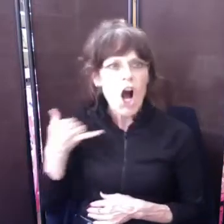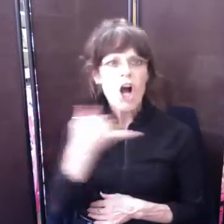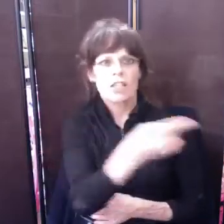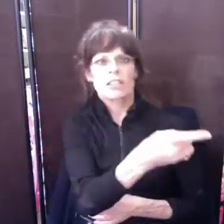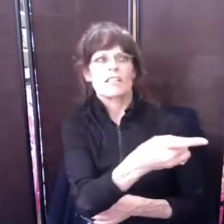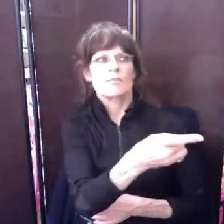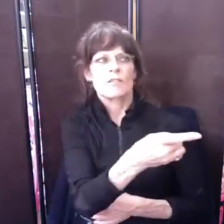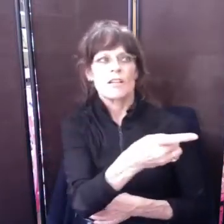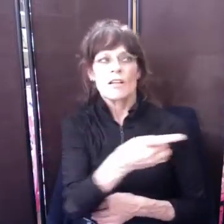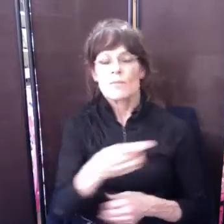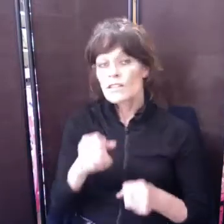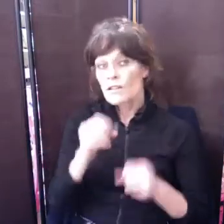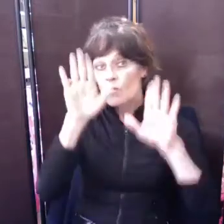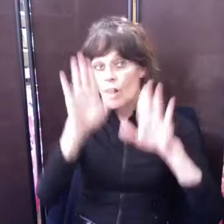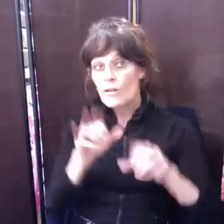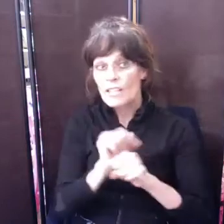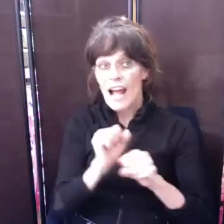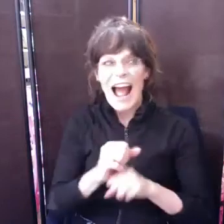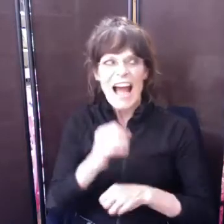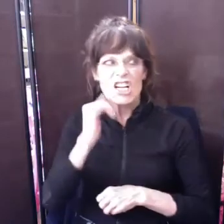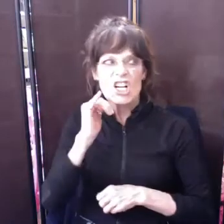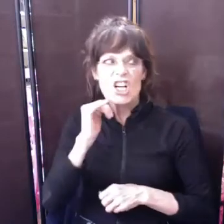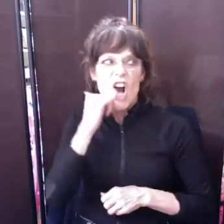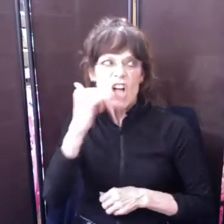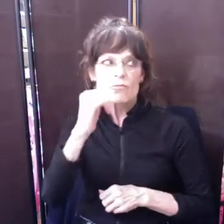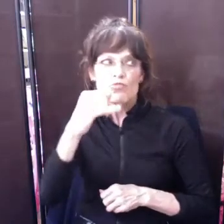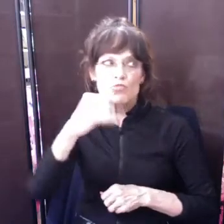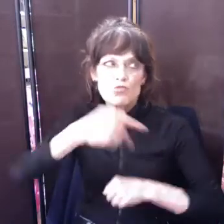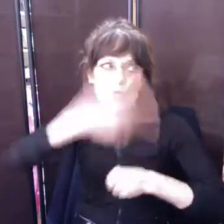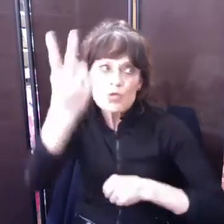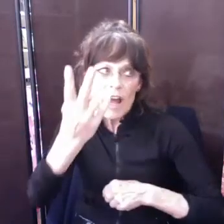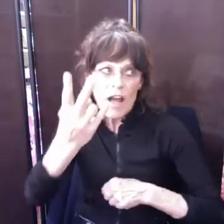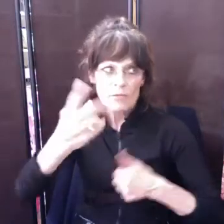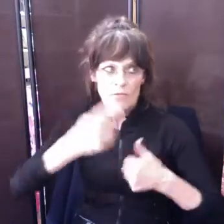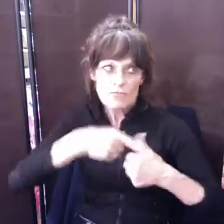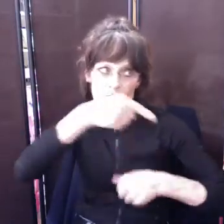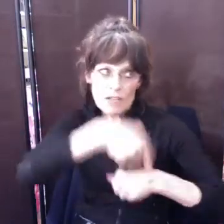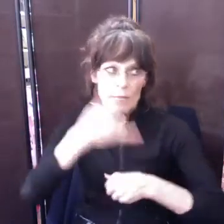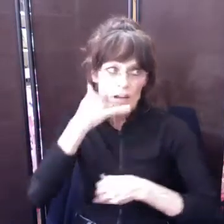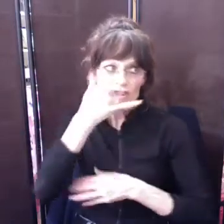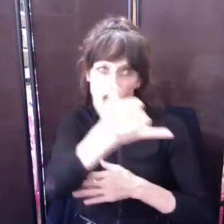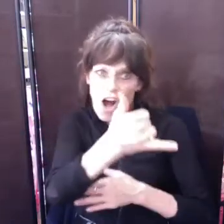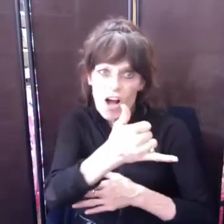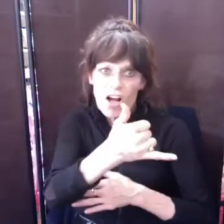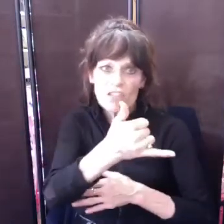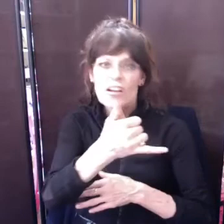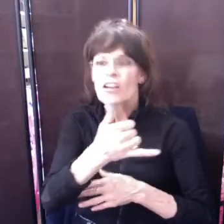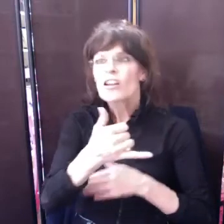bigger miracle was I called him a second time, because the first time I called him completely unsolicited by me,